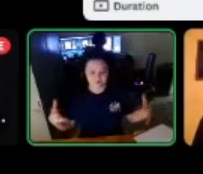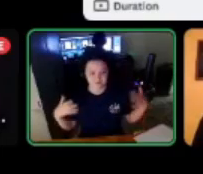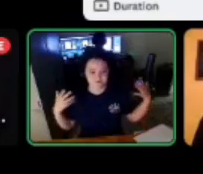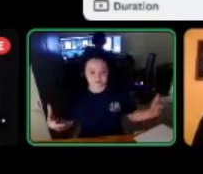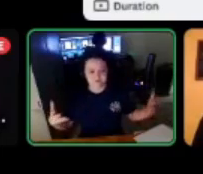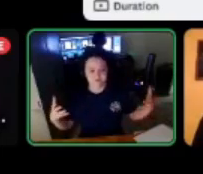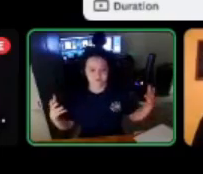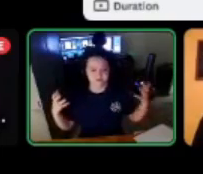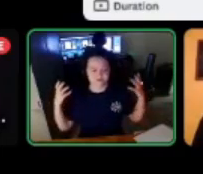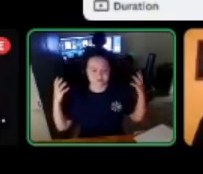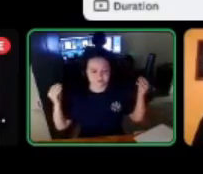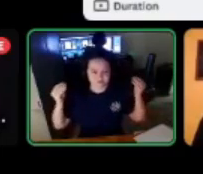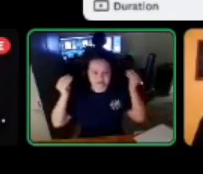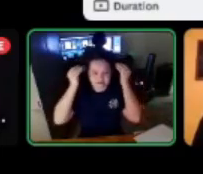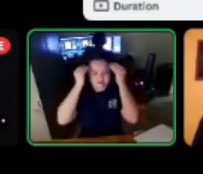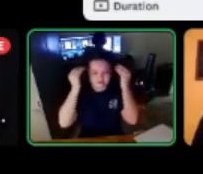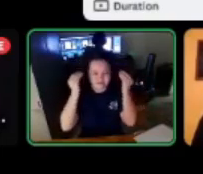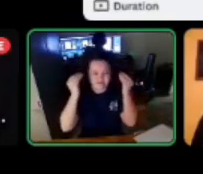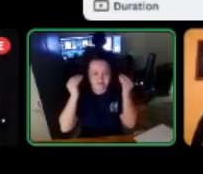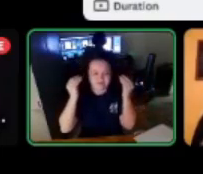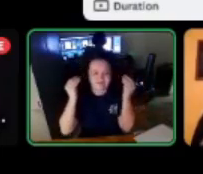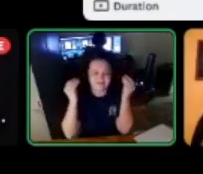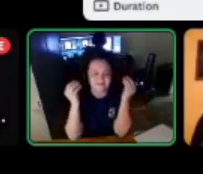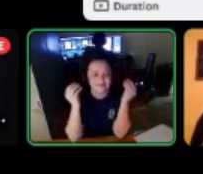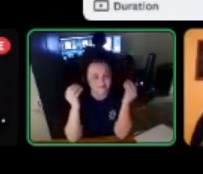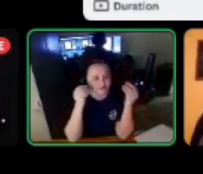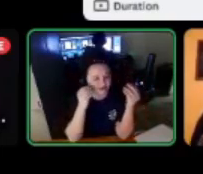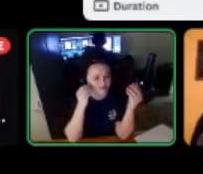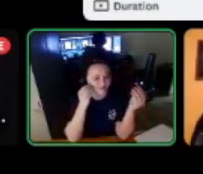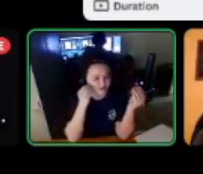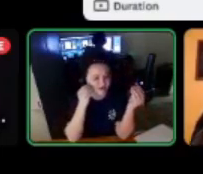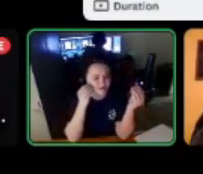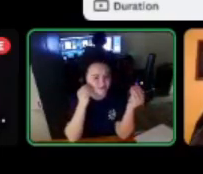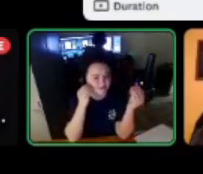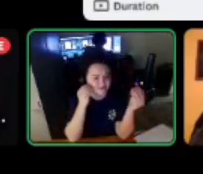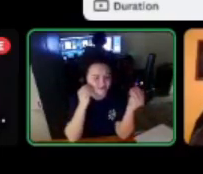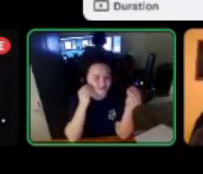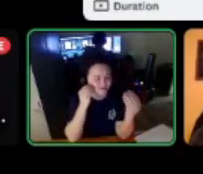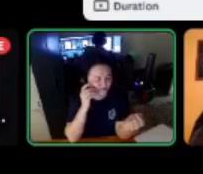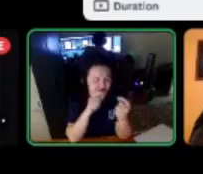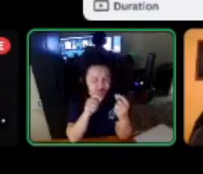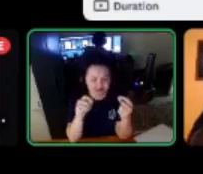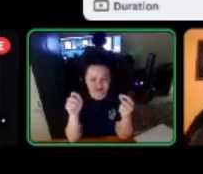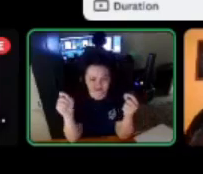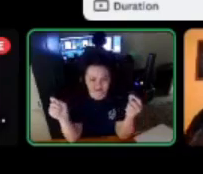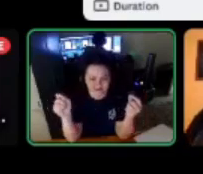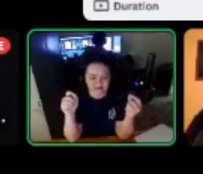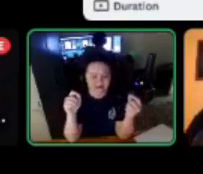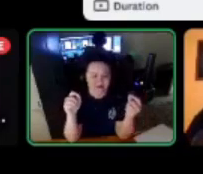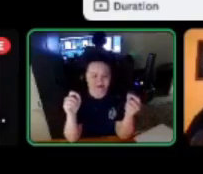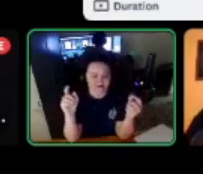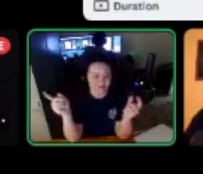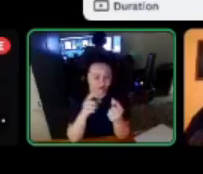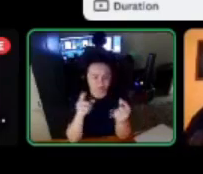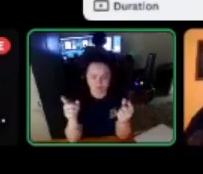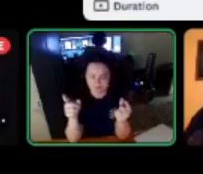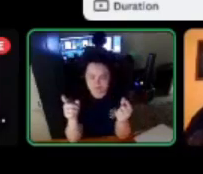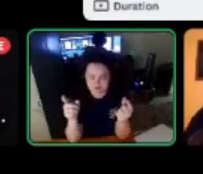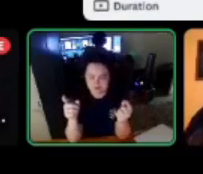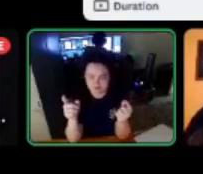huge deal whenever it comes to finger spelling, because it takes up a lot of your brain power to sit there and put words together. And then, okay, what were we talking